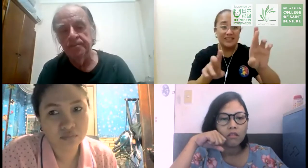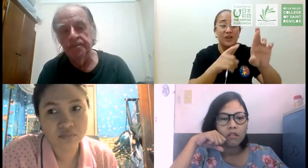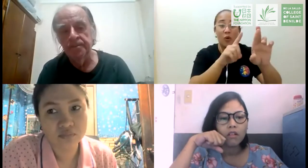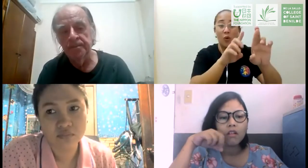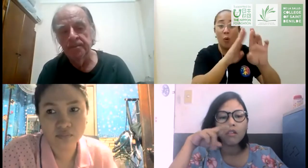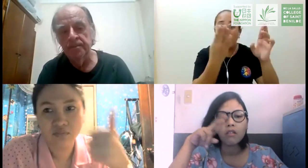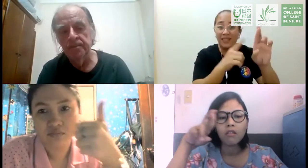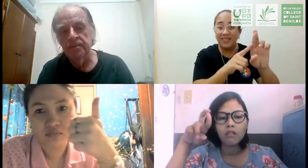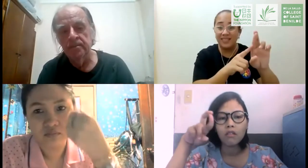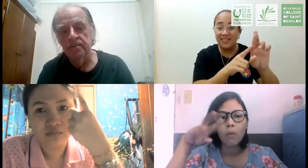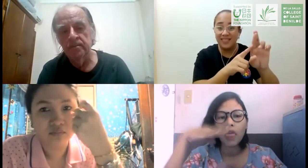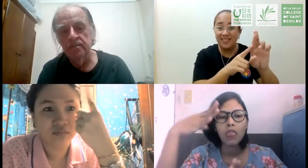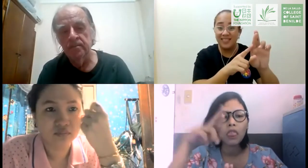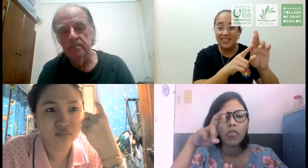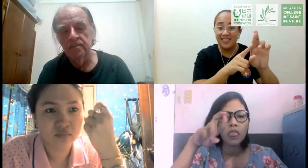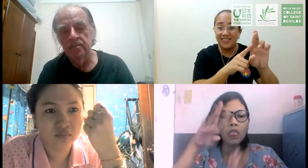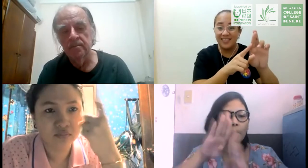open.